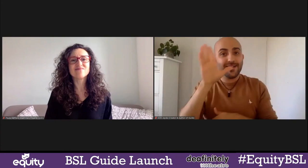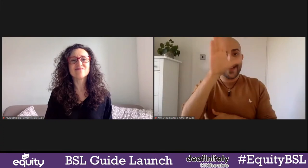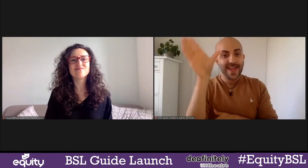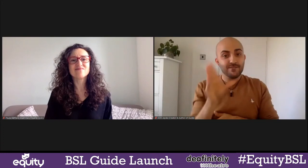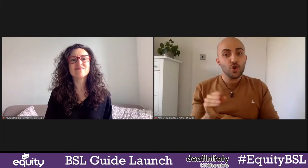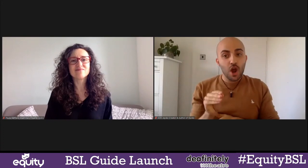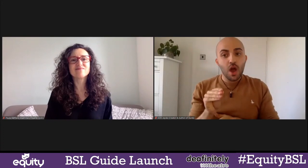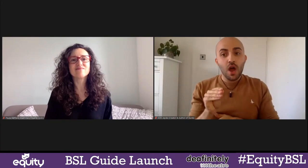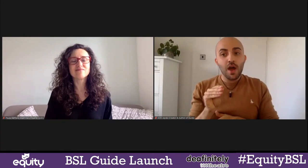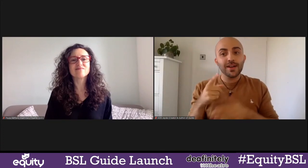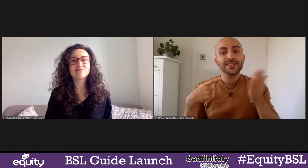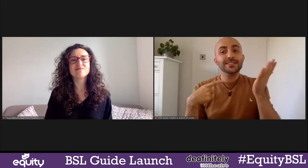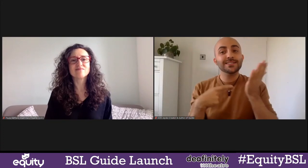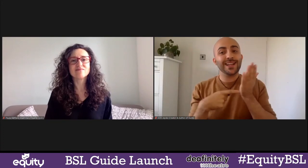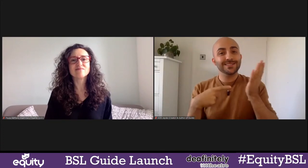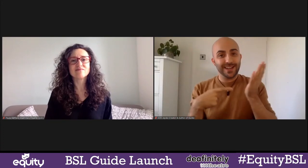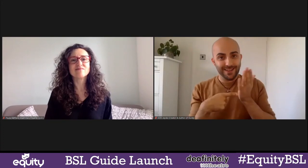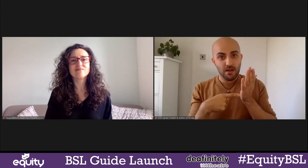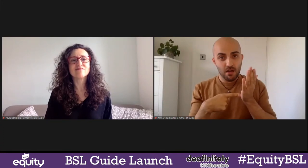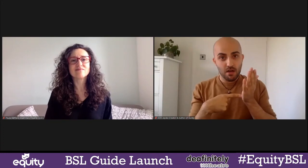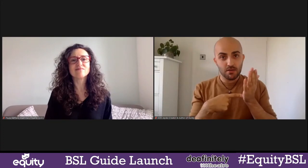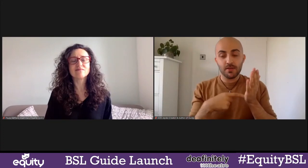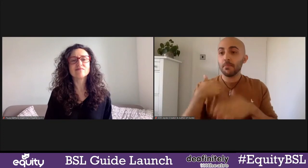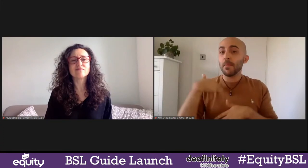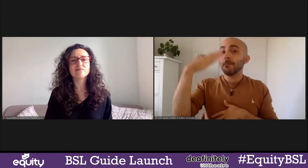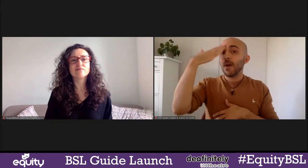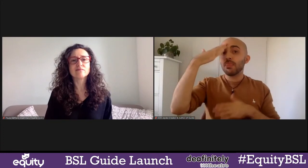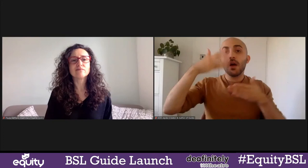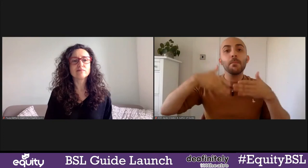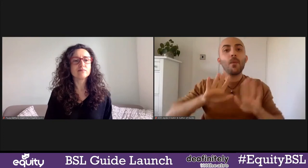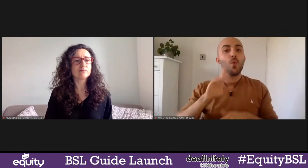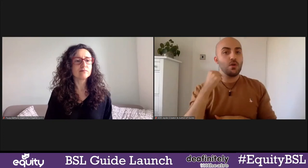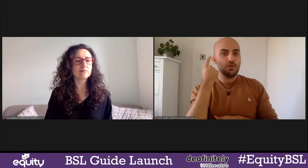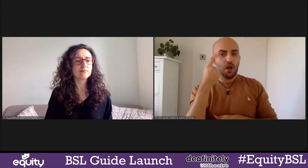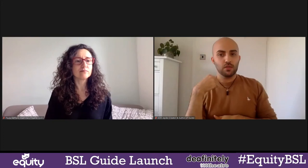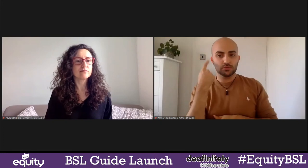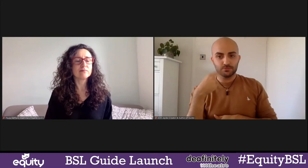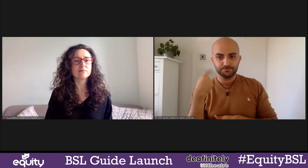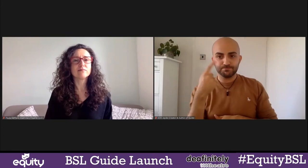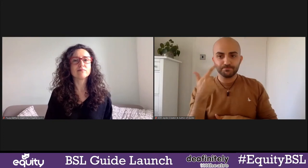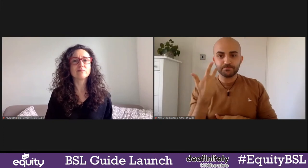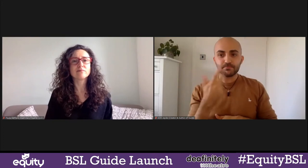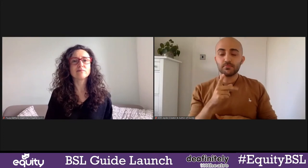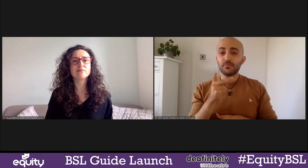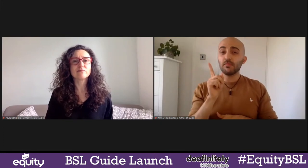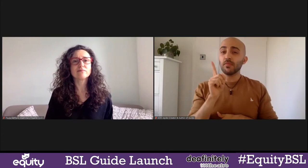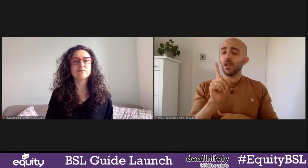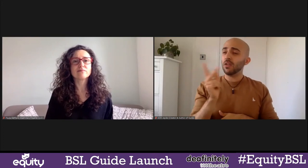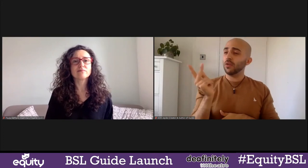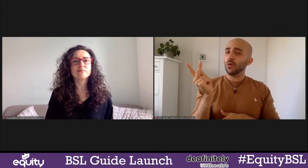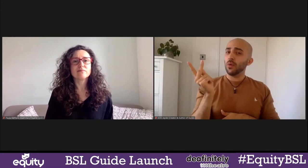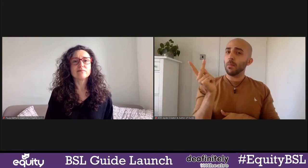My father was born in Africa, in Tanzania. My mother was born in London.